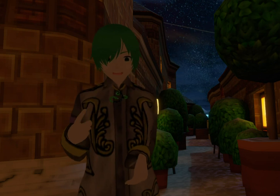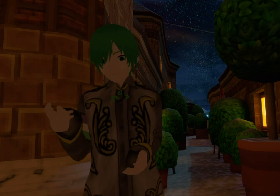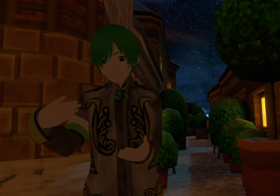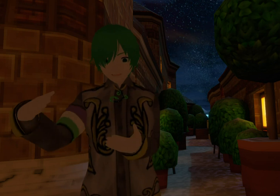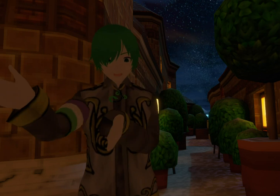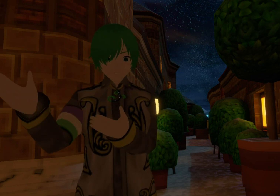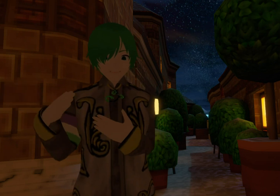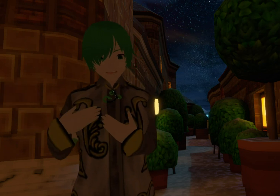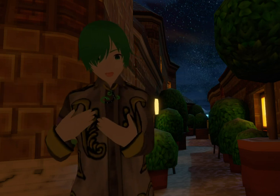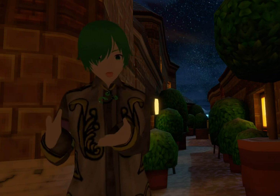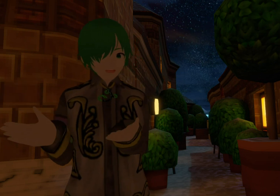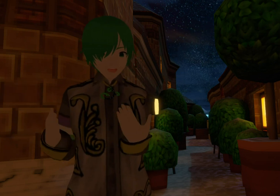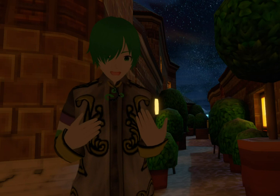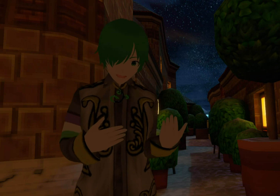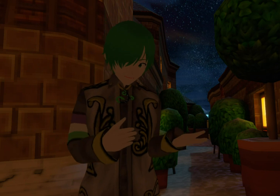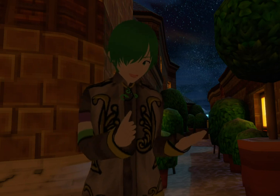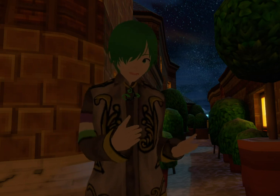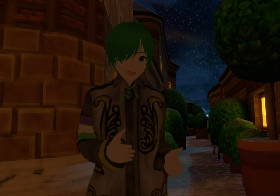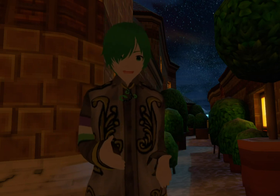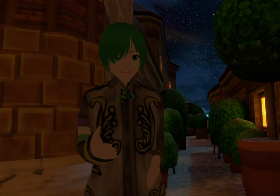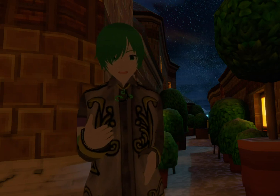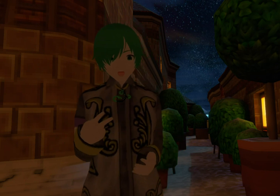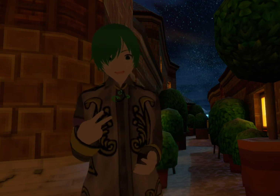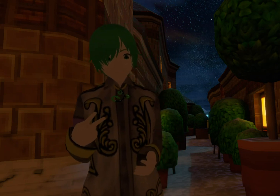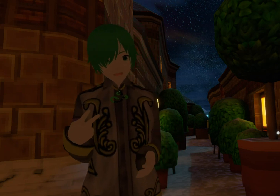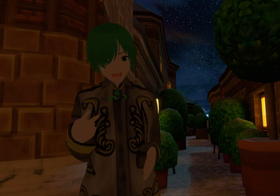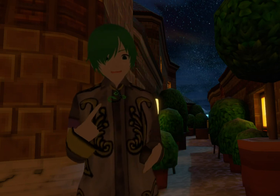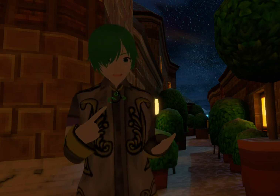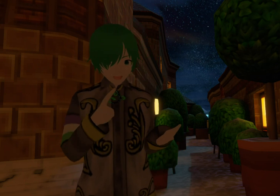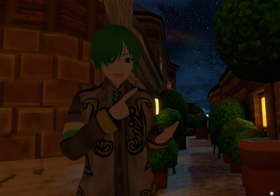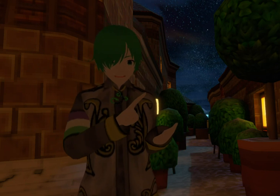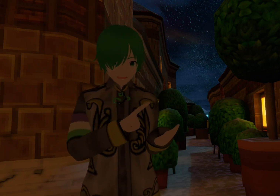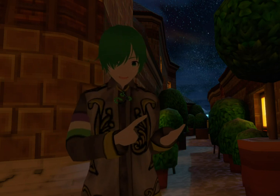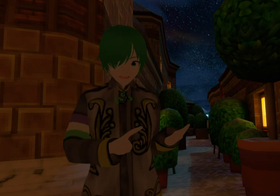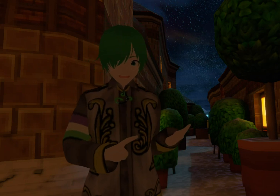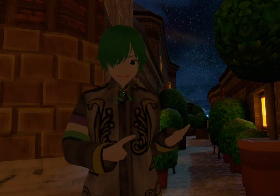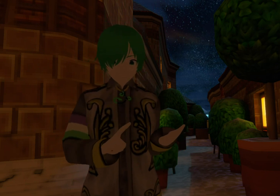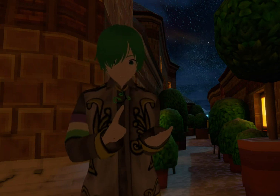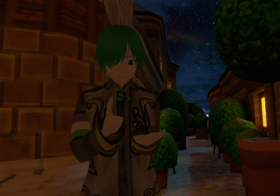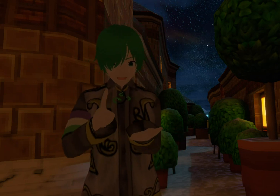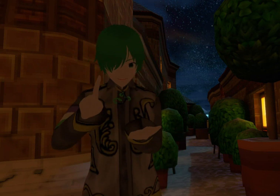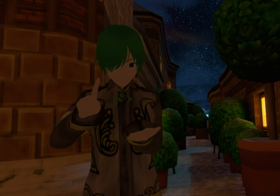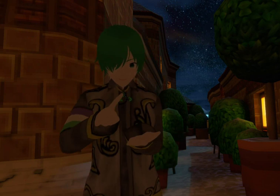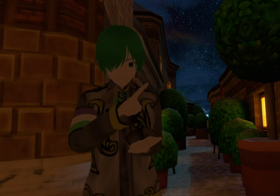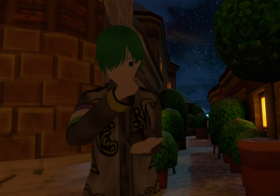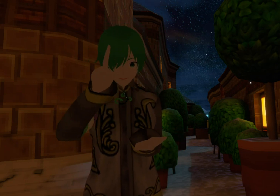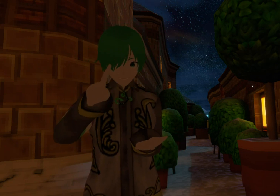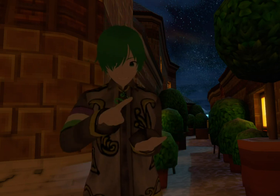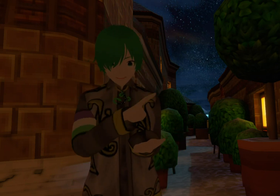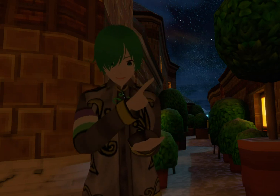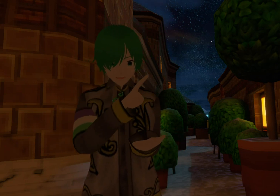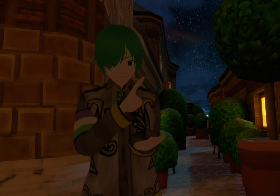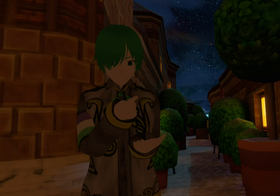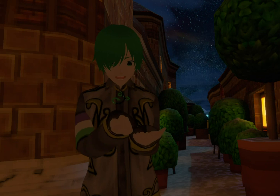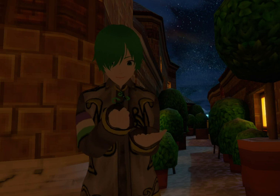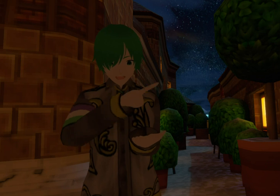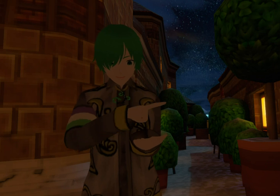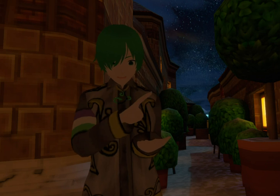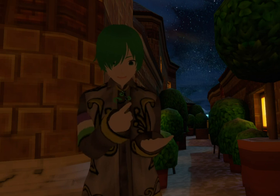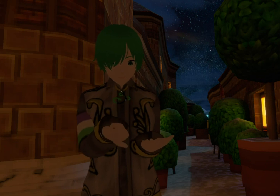they're saying, what are your hobbies? What do you like to do? And I said, oh, I like writing. And dictionary is like that, or